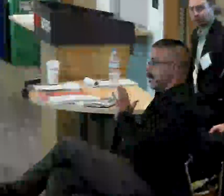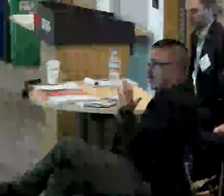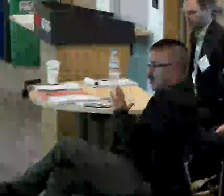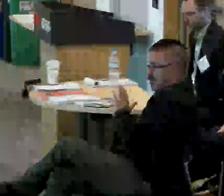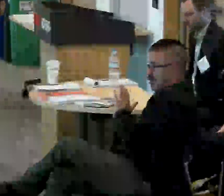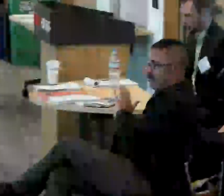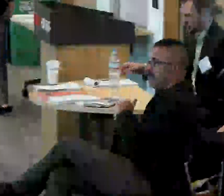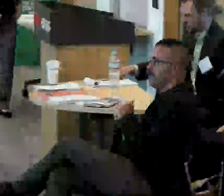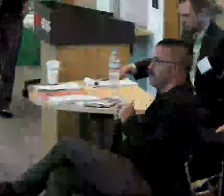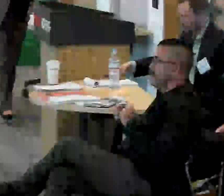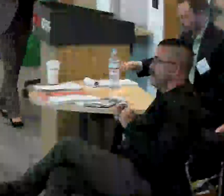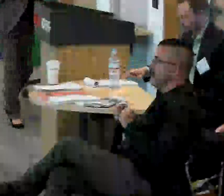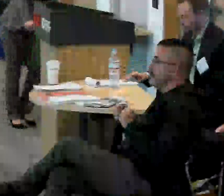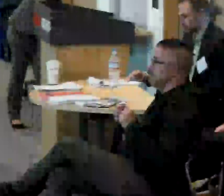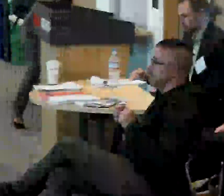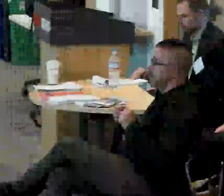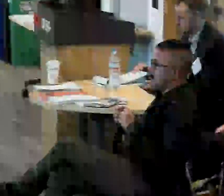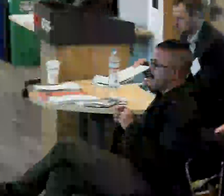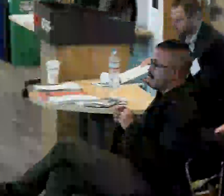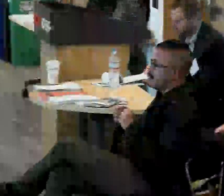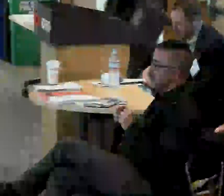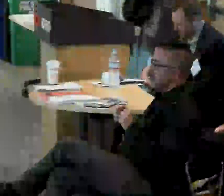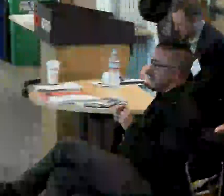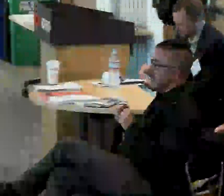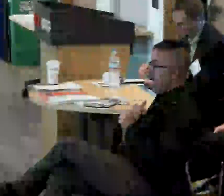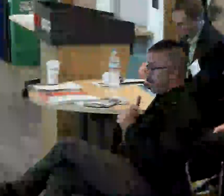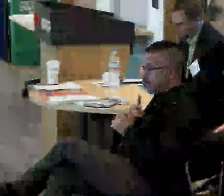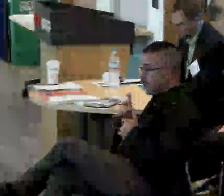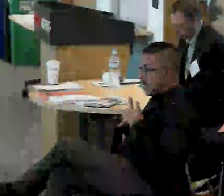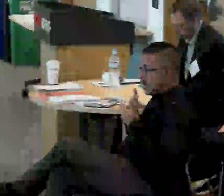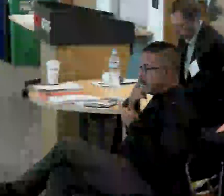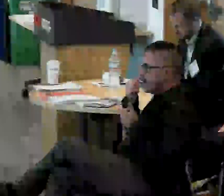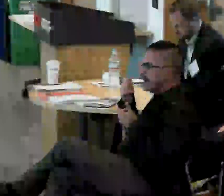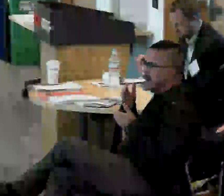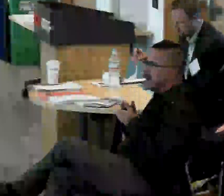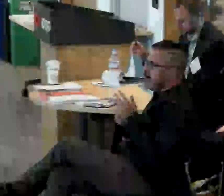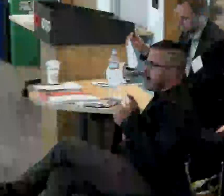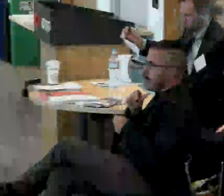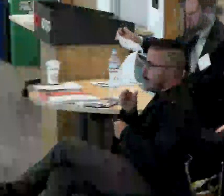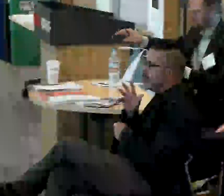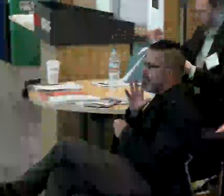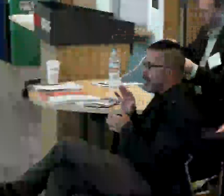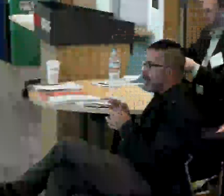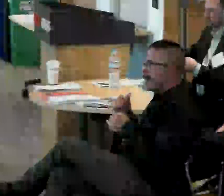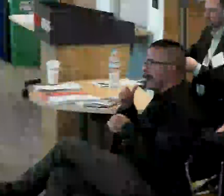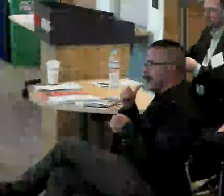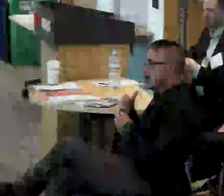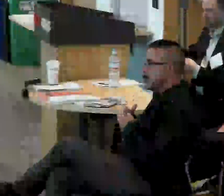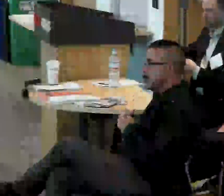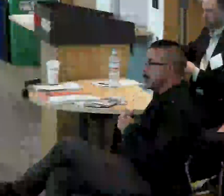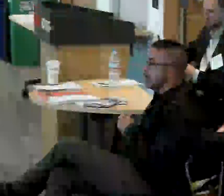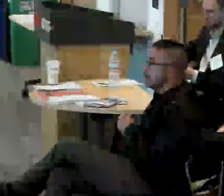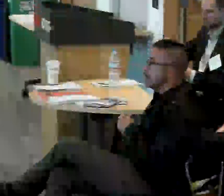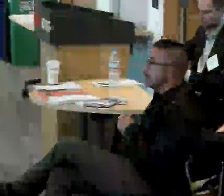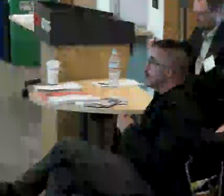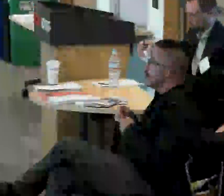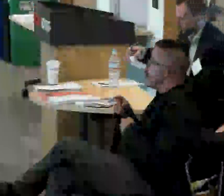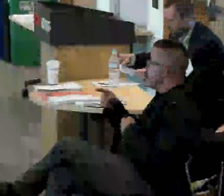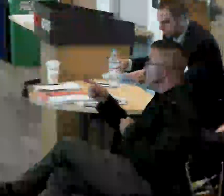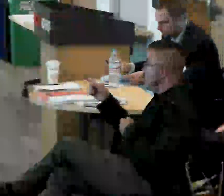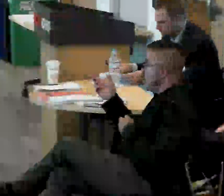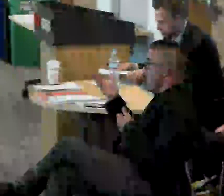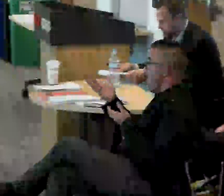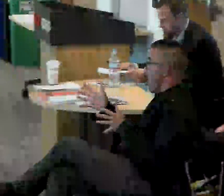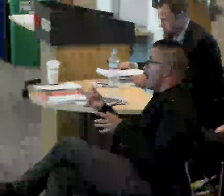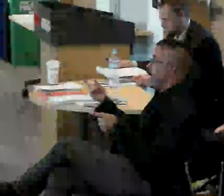quite often, you know, people haven't thought about this. And between the questions and Christina's presentation, you guys hit every single one of them.